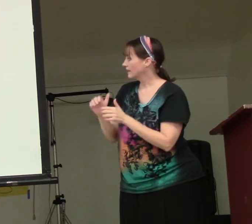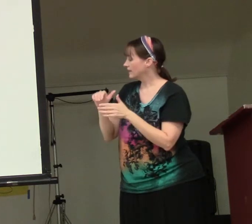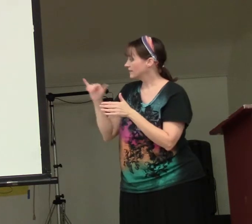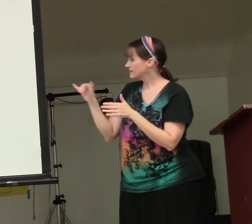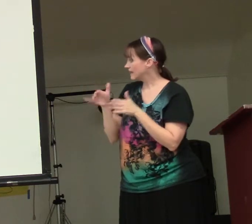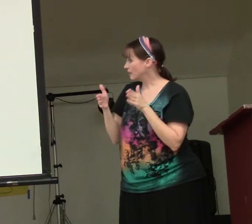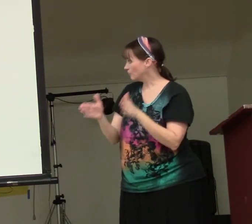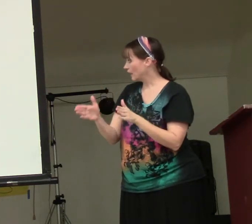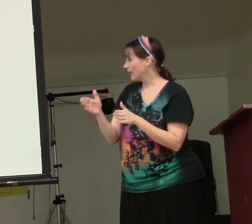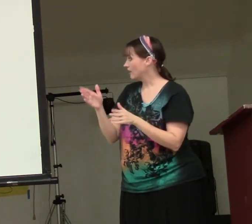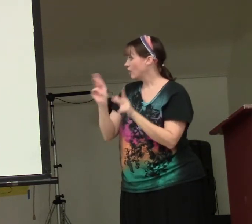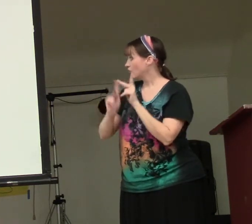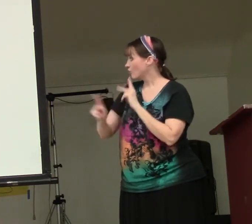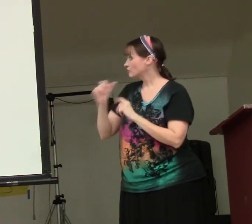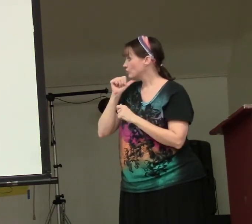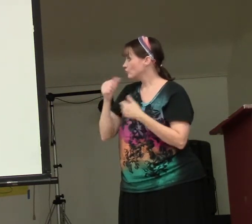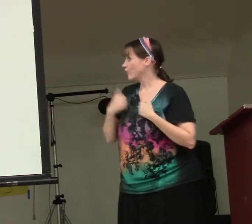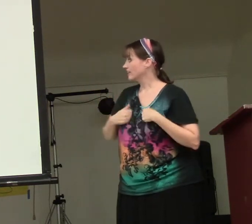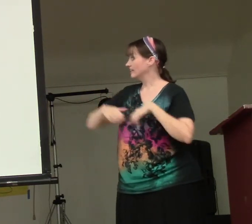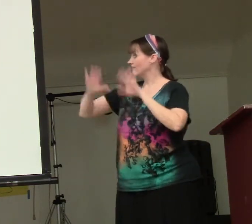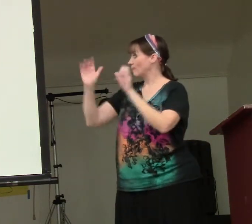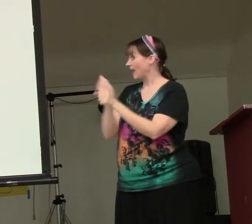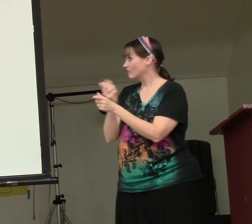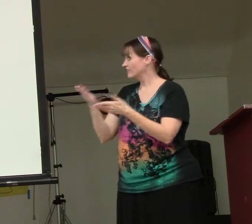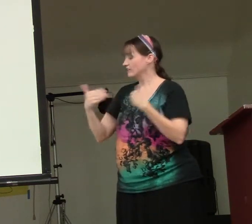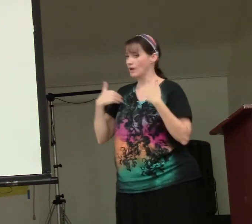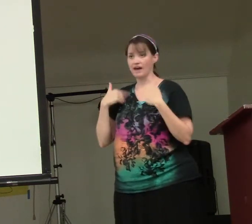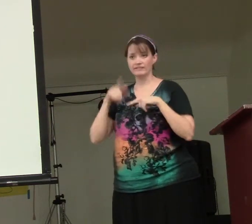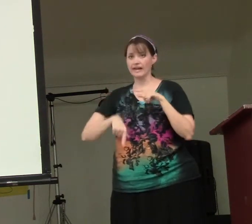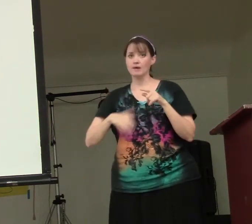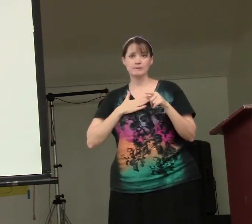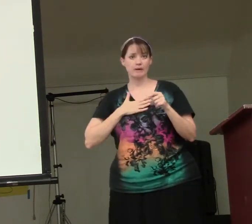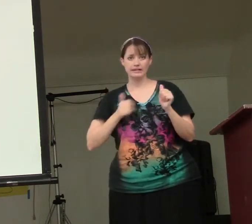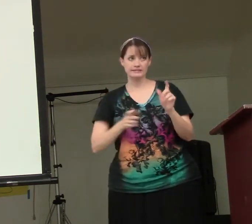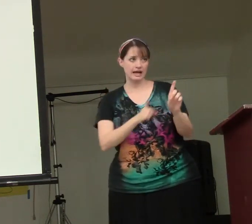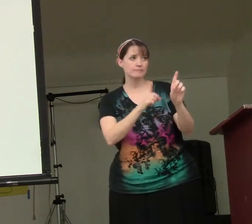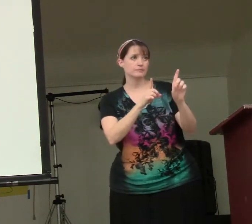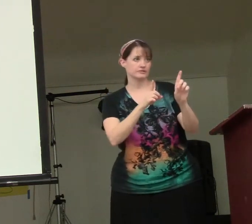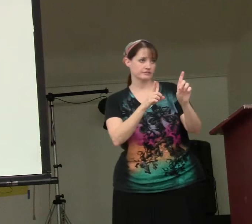In the same way, those of you who might give up everything you have cannot be my disciples.